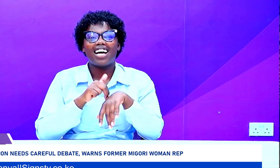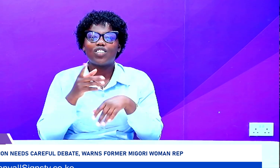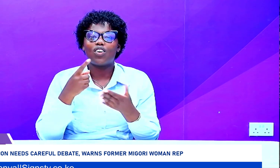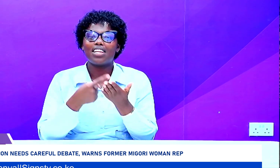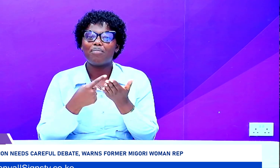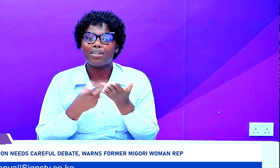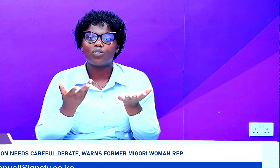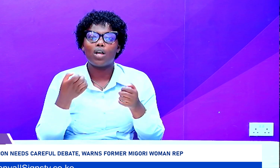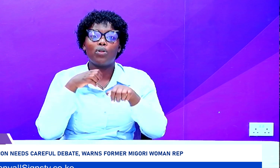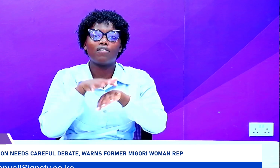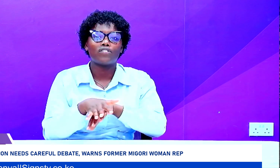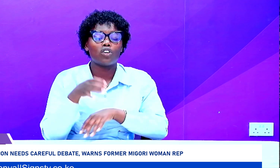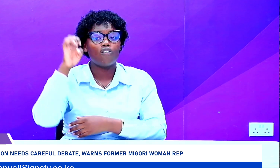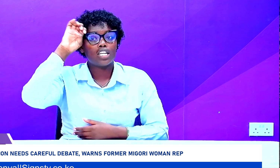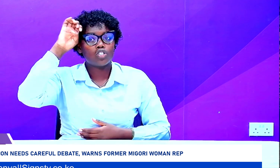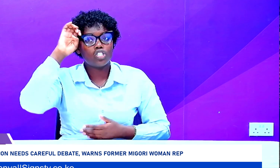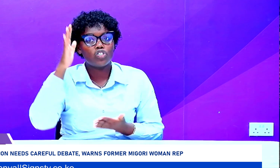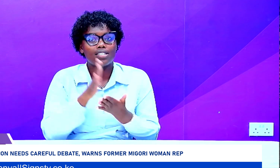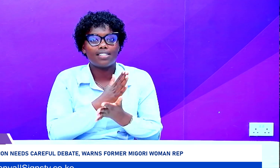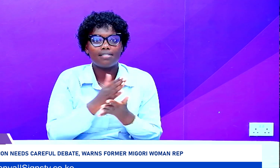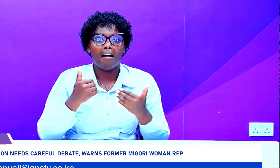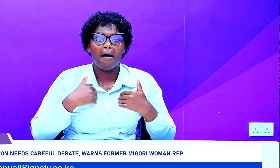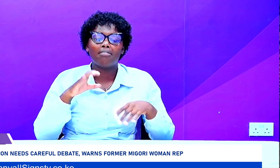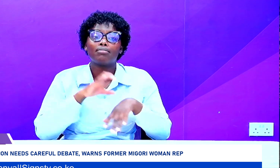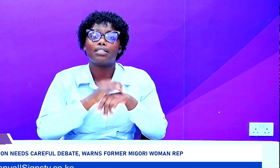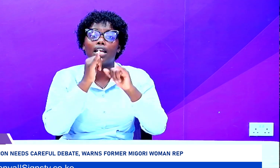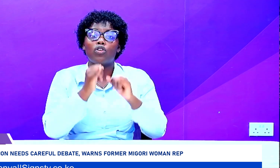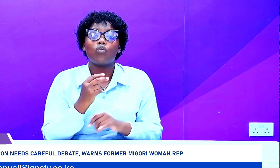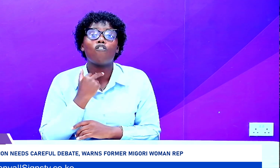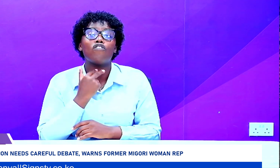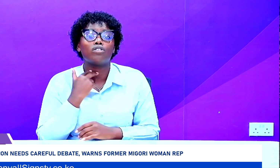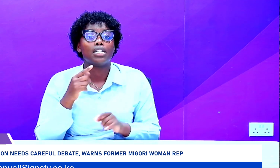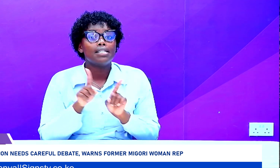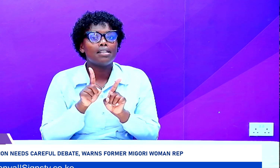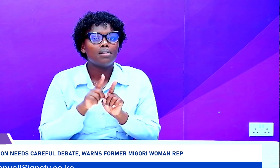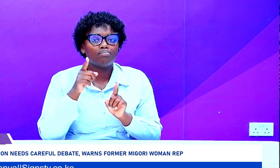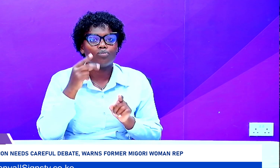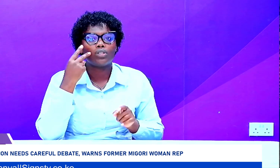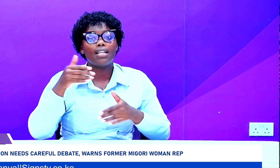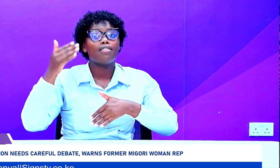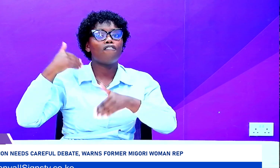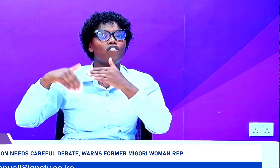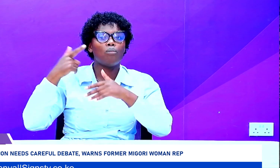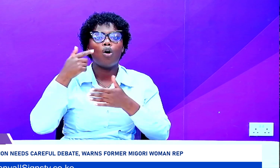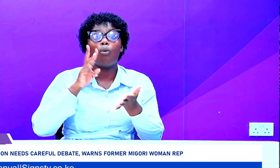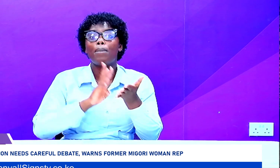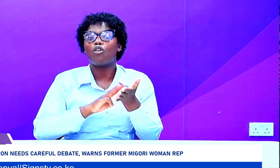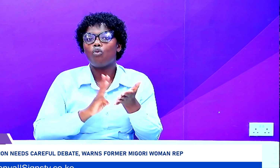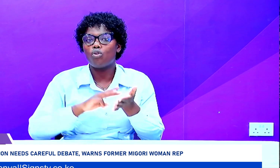And on to our next news item. The national debate on the devolution and the education sector has gained